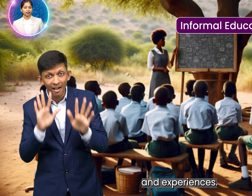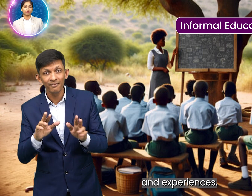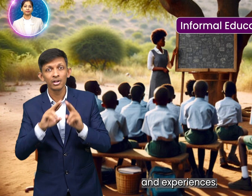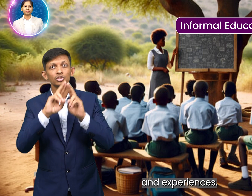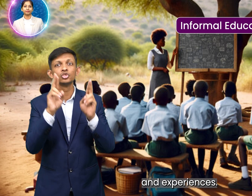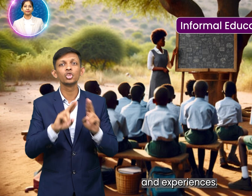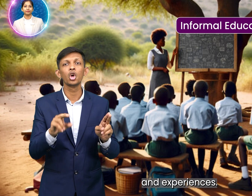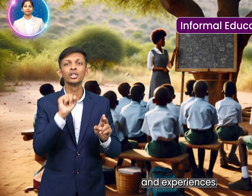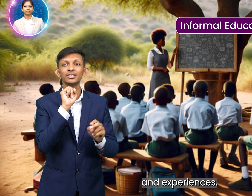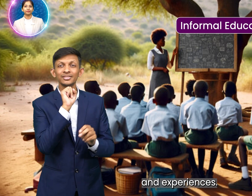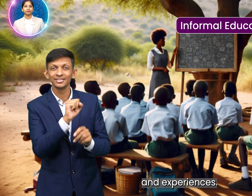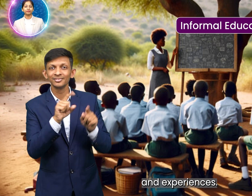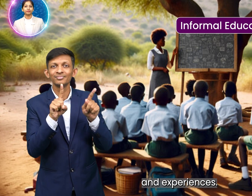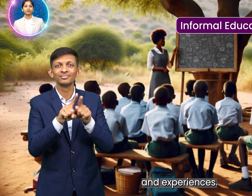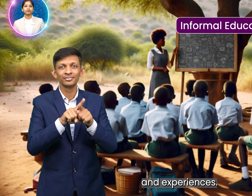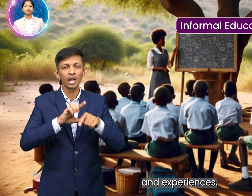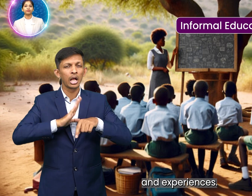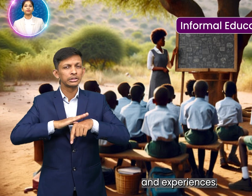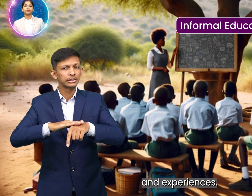experiences.